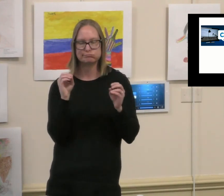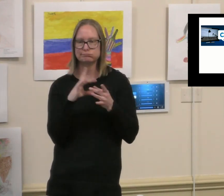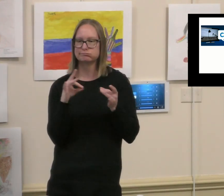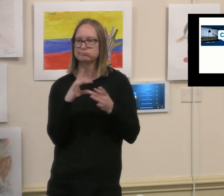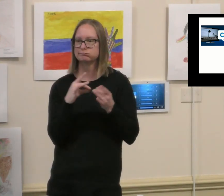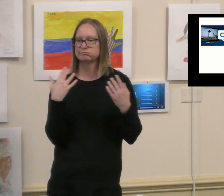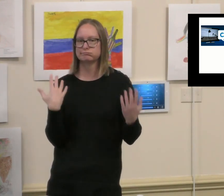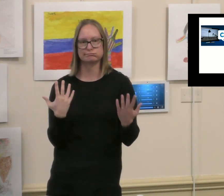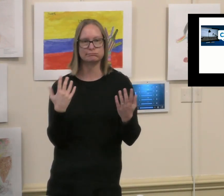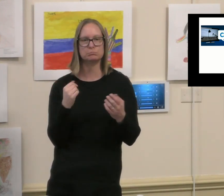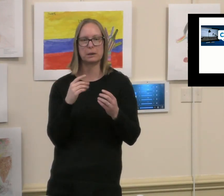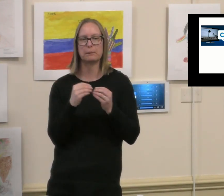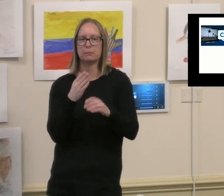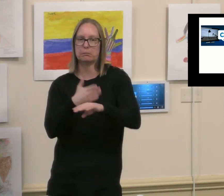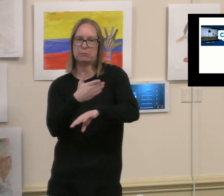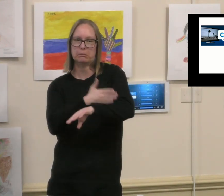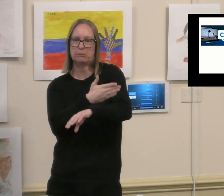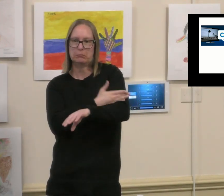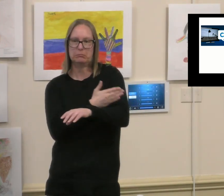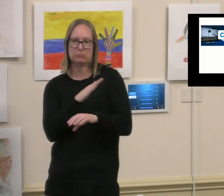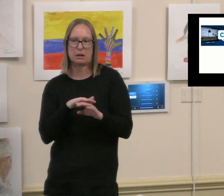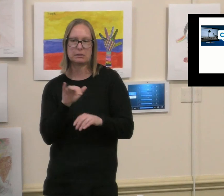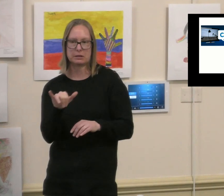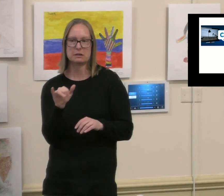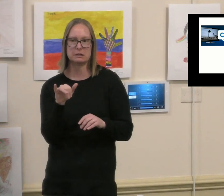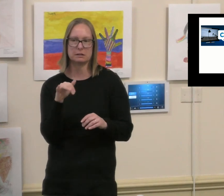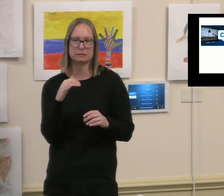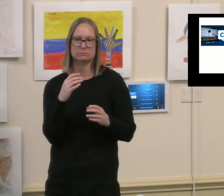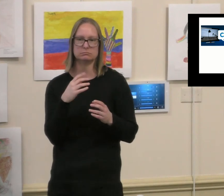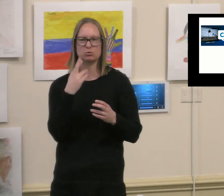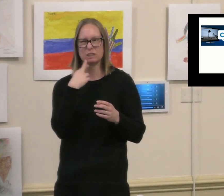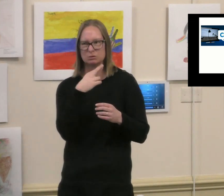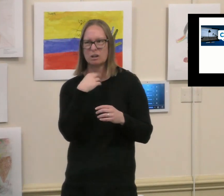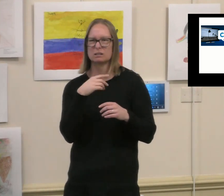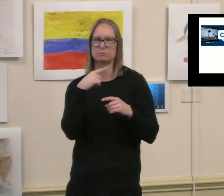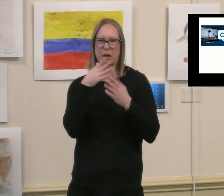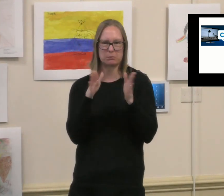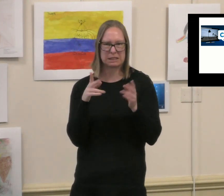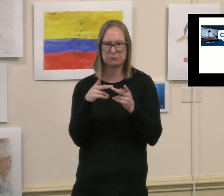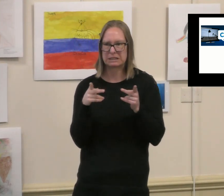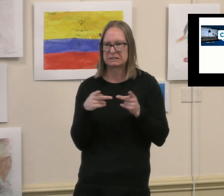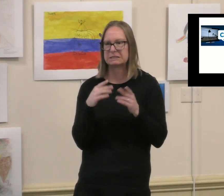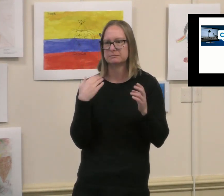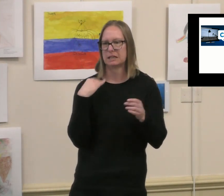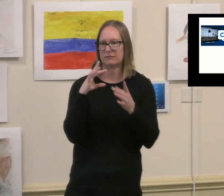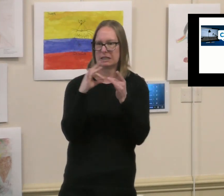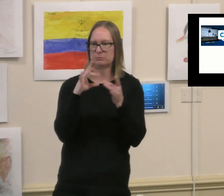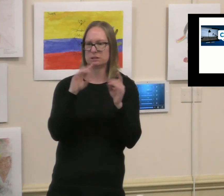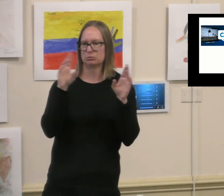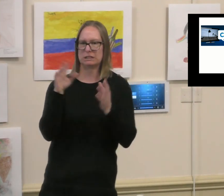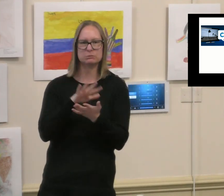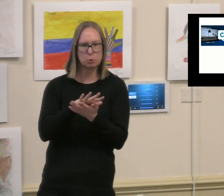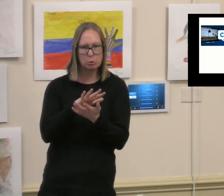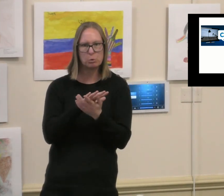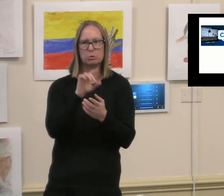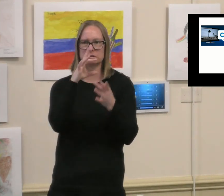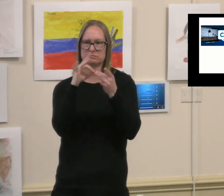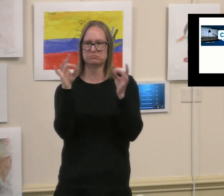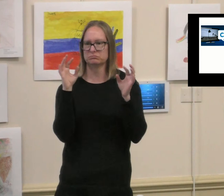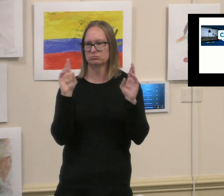I go in, I'm trying to watch something, and there's no captions. I think we are working on that as a society, but restaurants, public places are starting to have